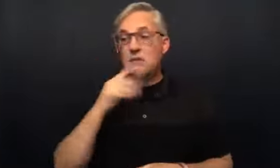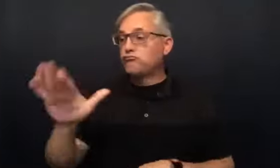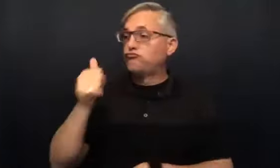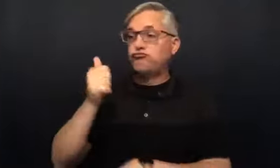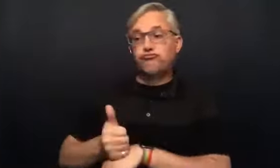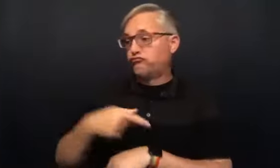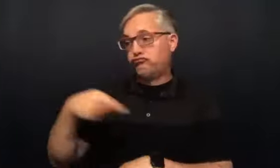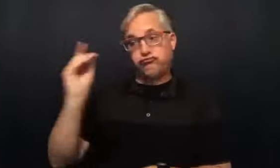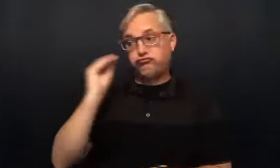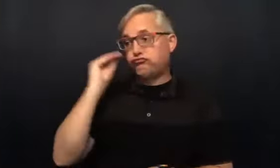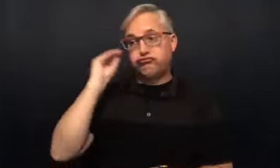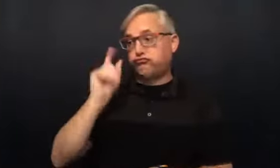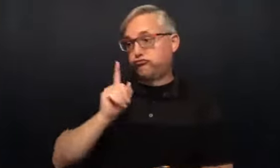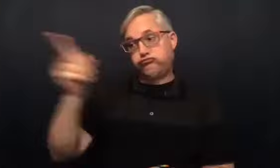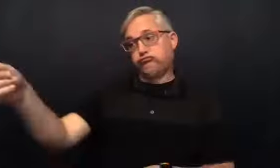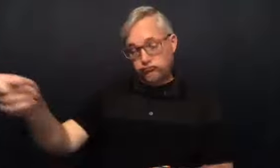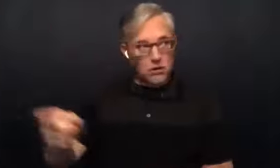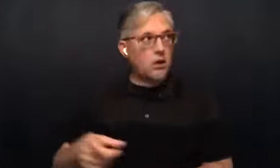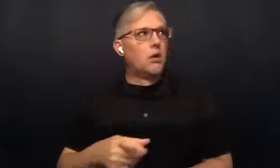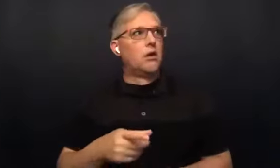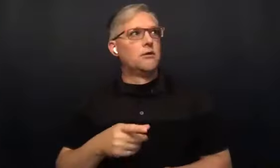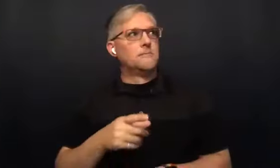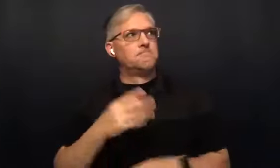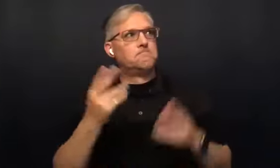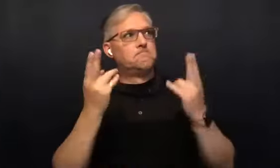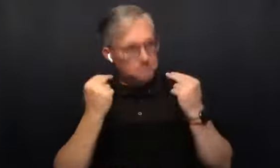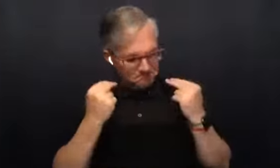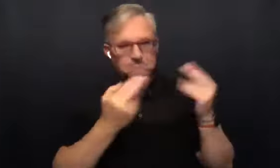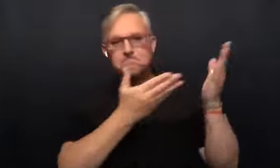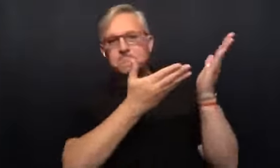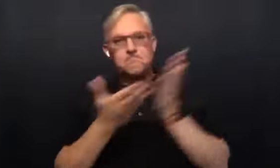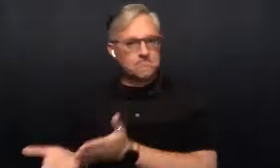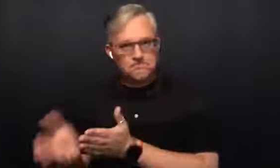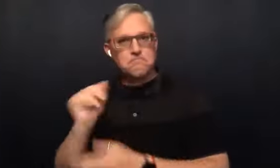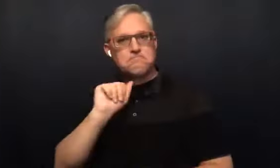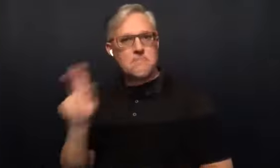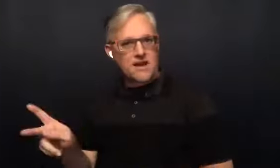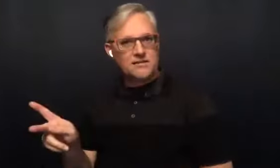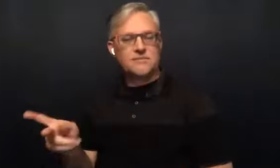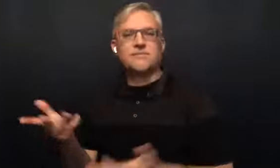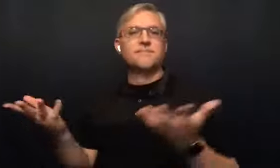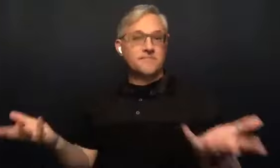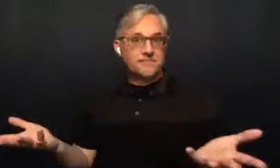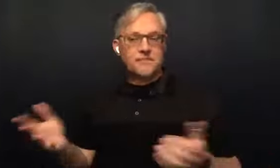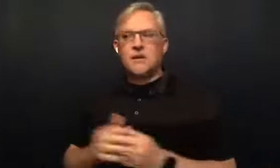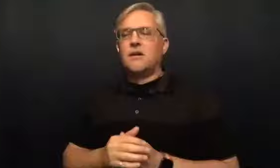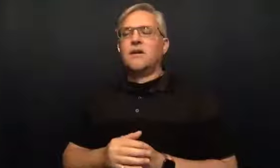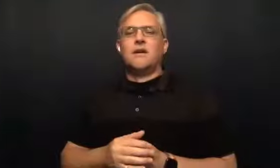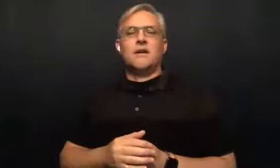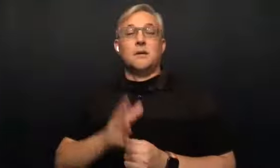sent her right back down to alcoholism. I'm pretty sure her world wasn't the way it ought to be. So she finally comes back down.